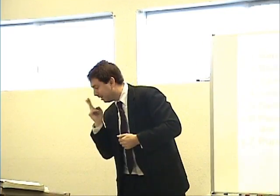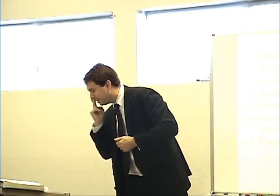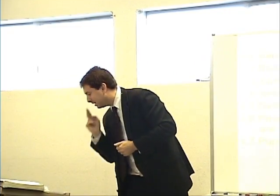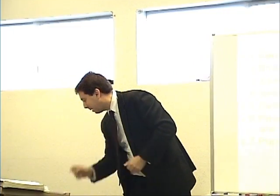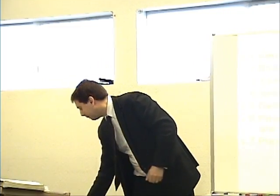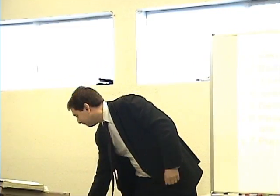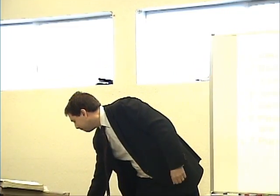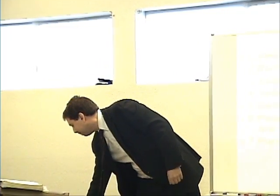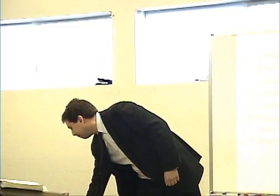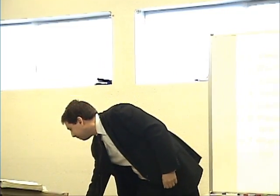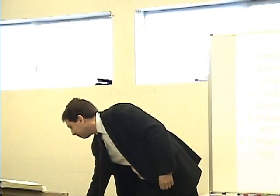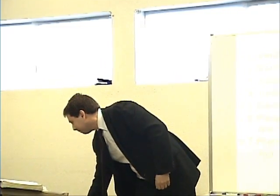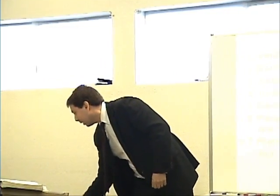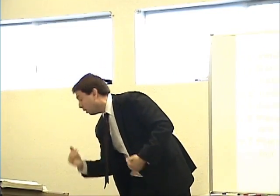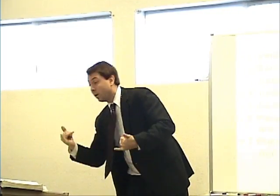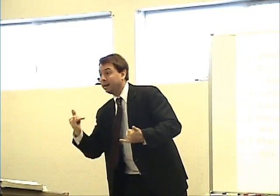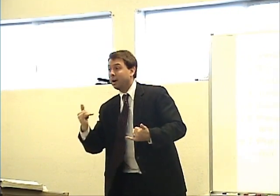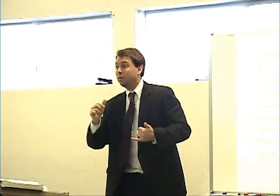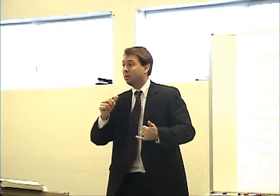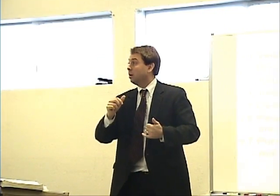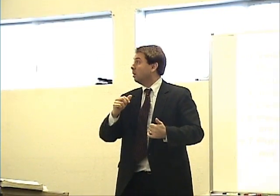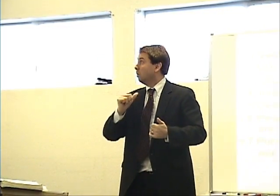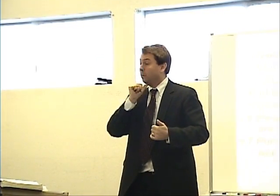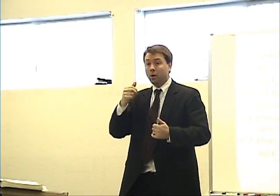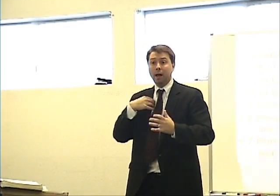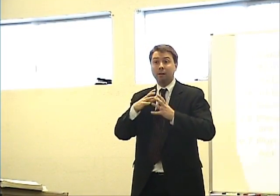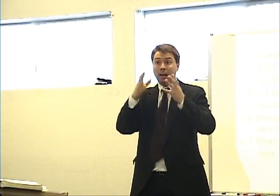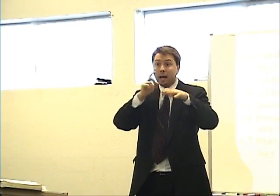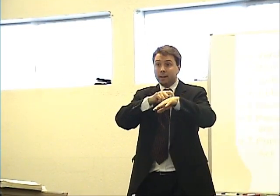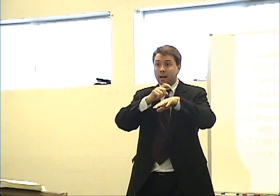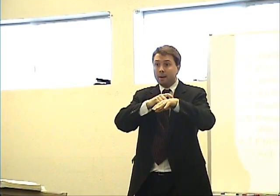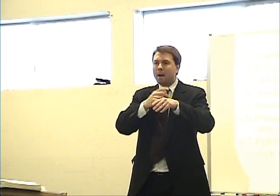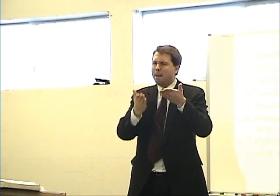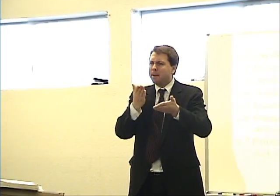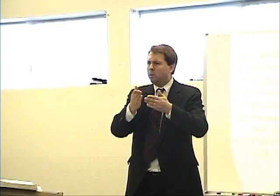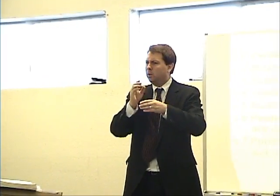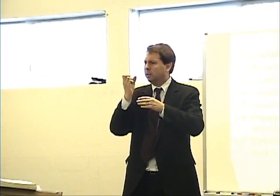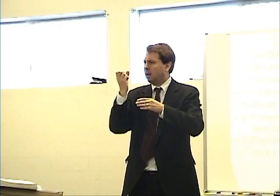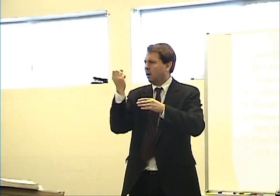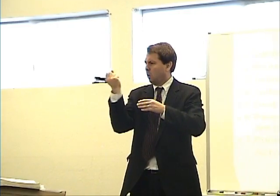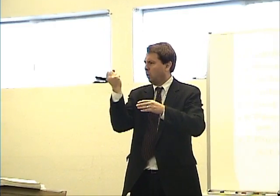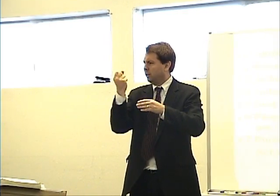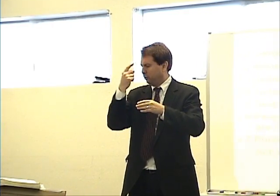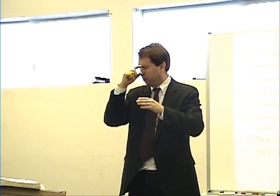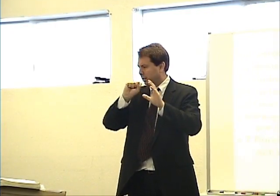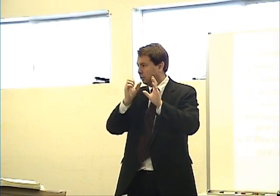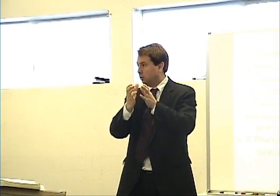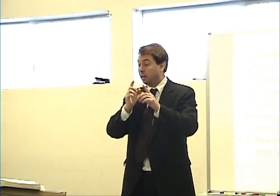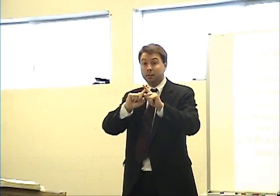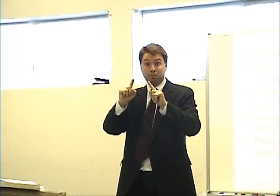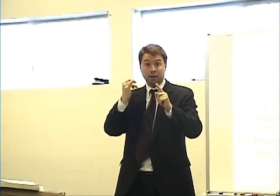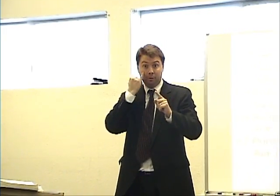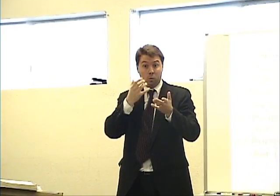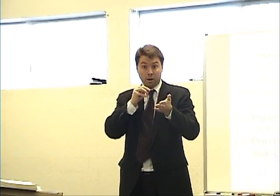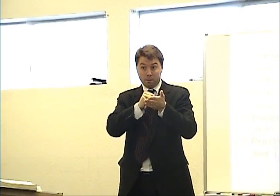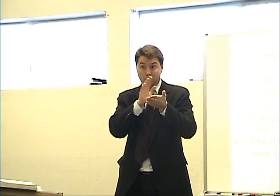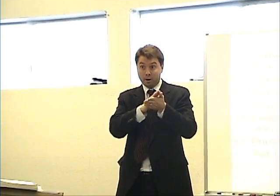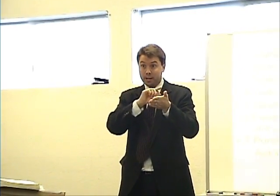Let's see. Right now, we don't have a lot of time. I maybe will hold this for Sunday school class, but if you want to mark down